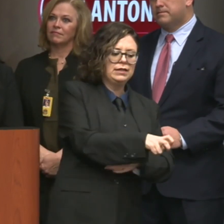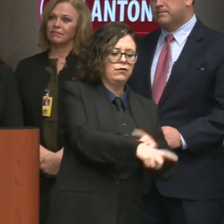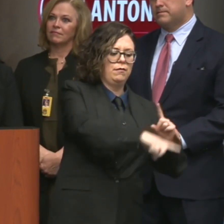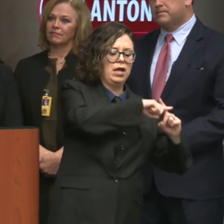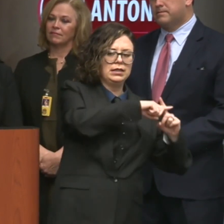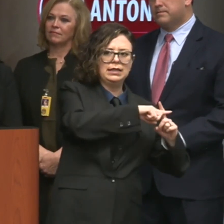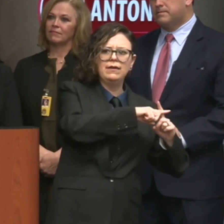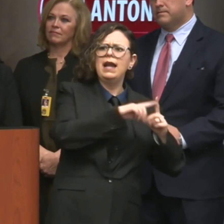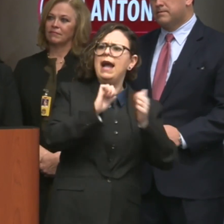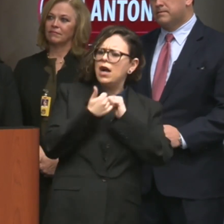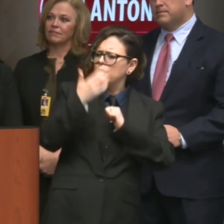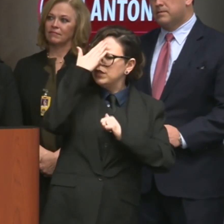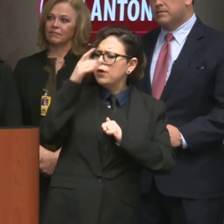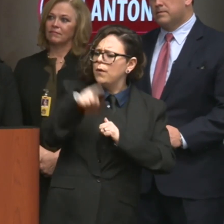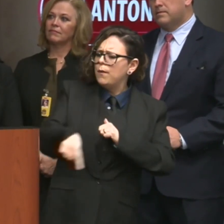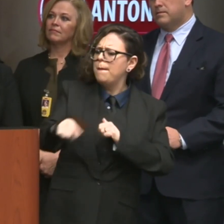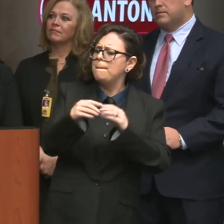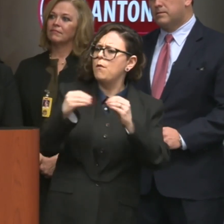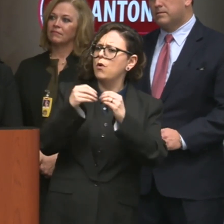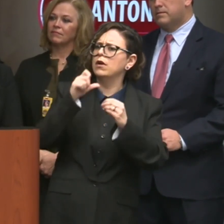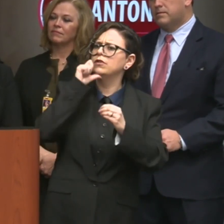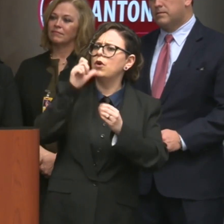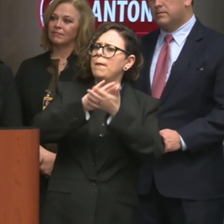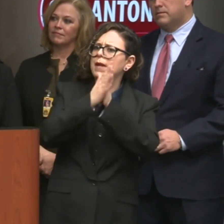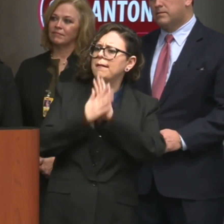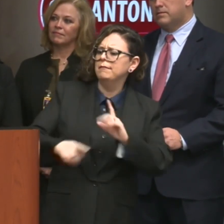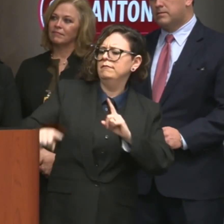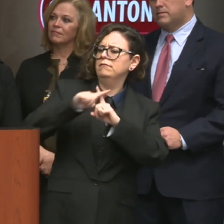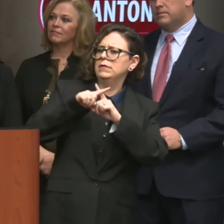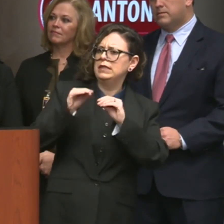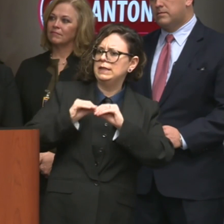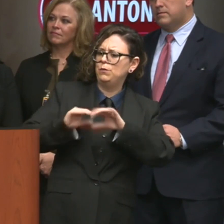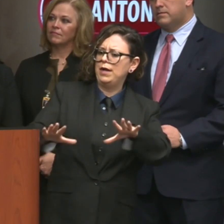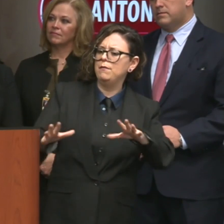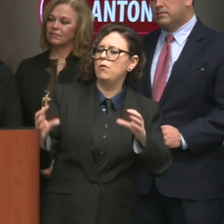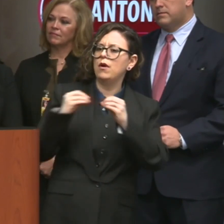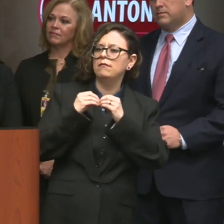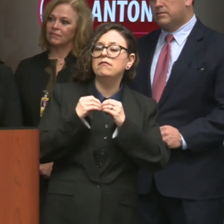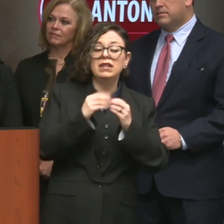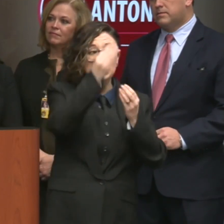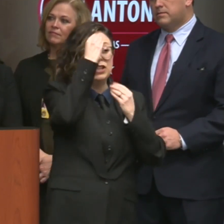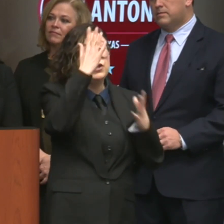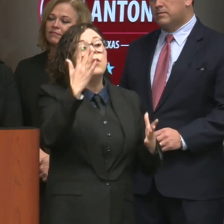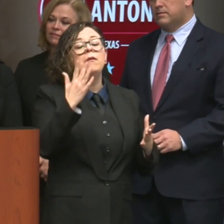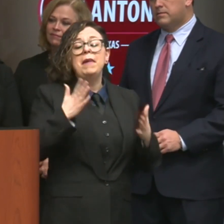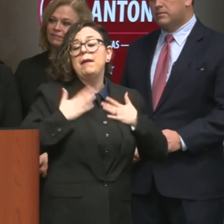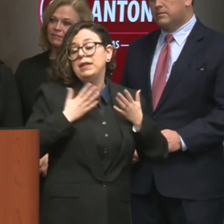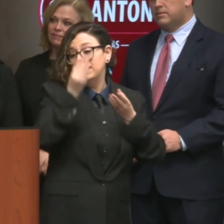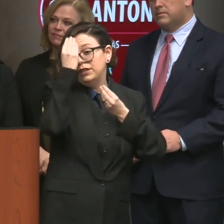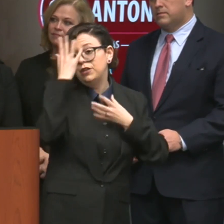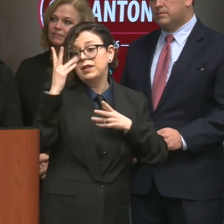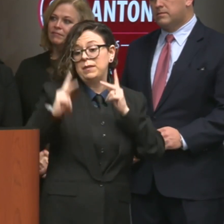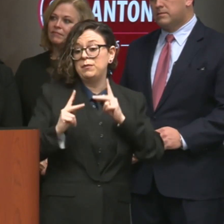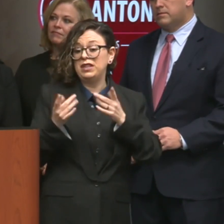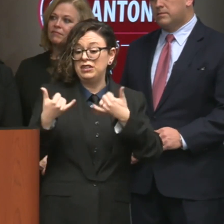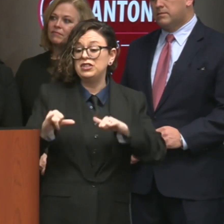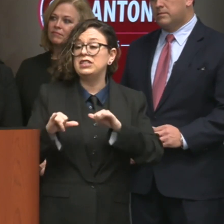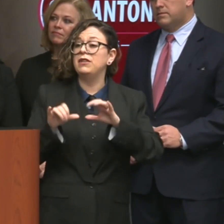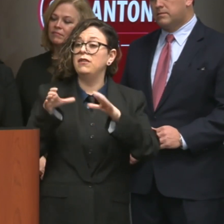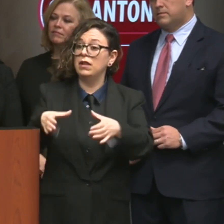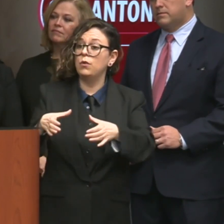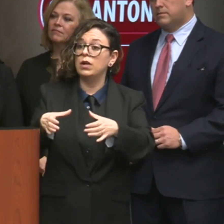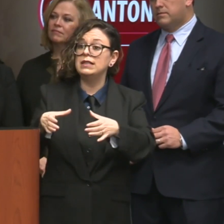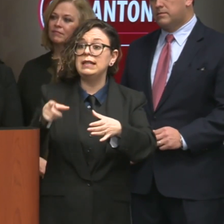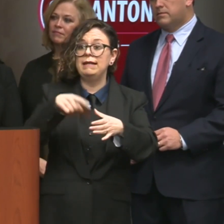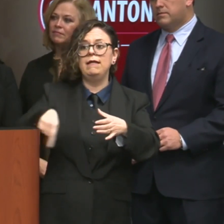this is going to be spread to? So I'm happy to tell you that I was able to share this information with the people who are still in quarantine today. They were very grateful to